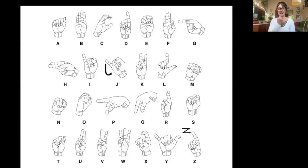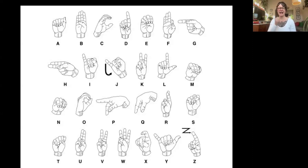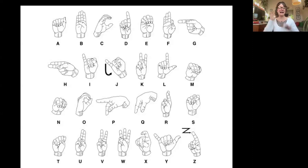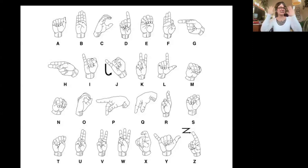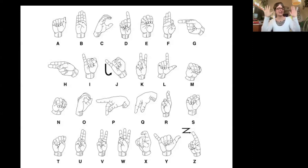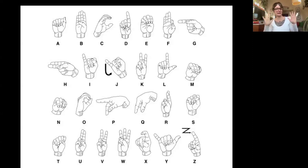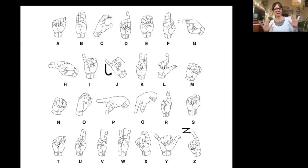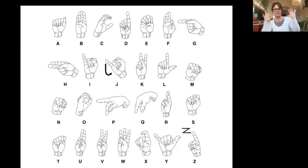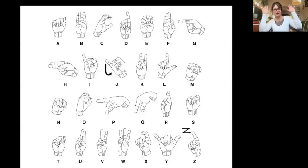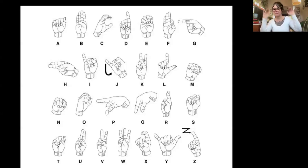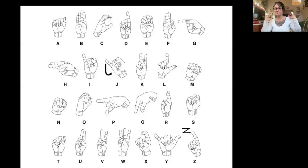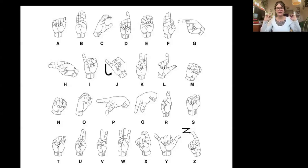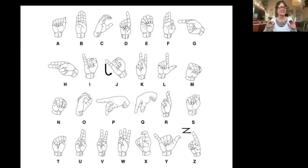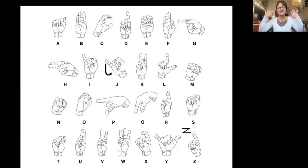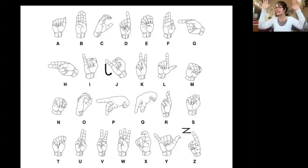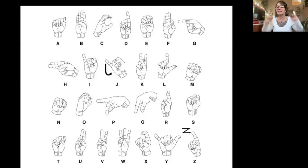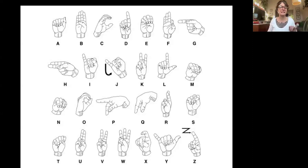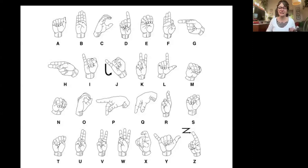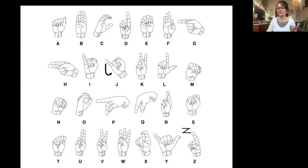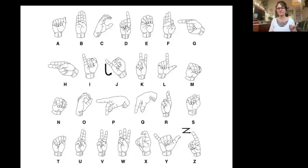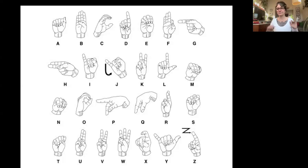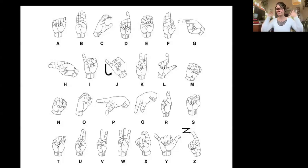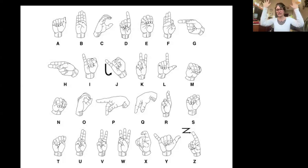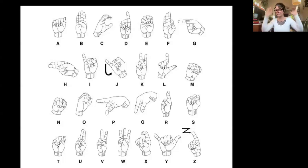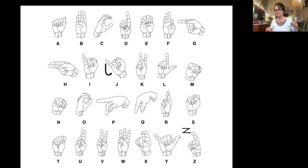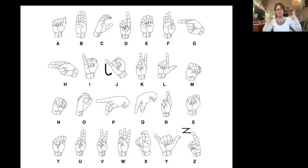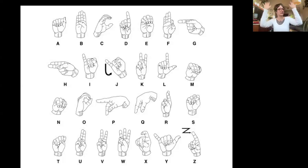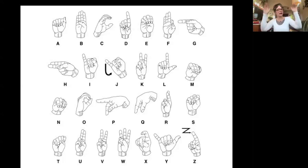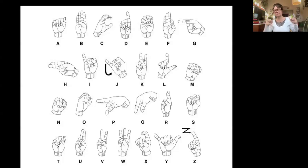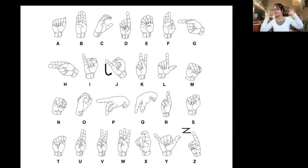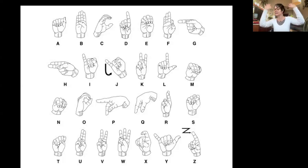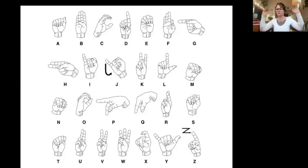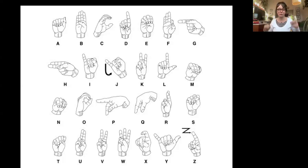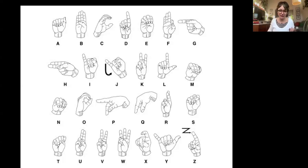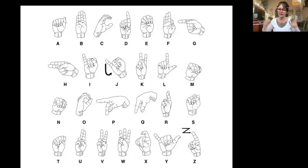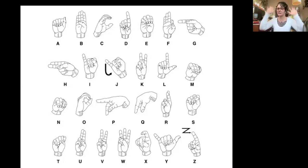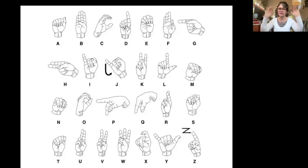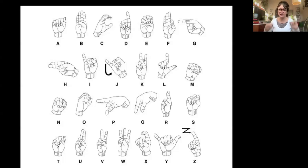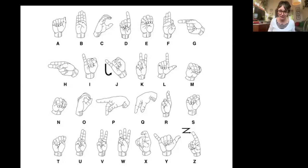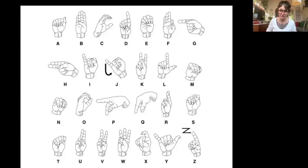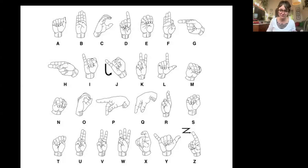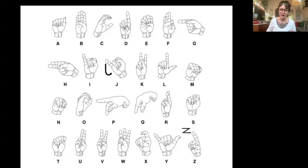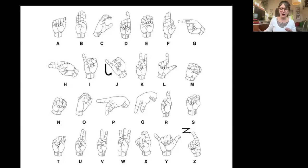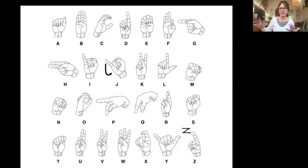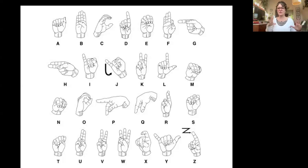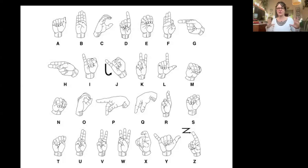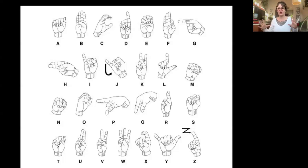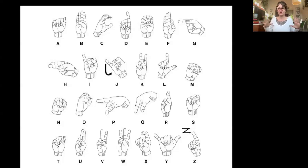Saturday. And Sunday. Sunday. It is Sunday. Praise. Put it up. It is a break. It is Sunday. Also, if you're ever looking